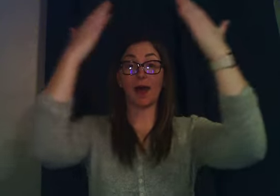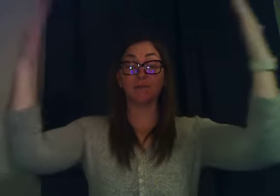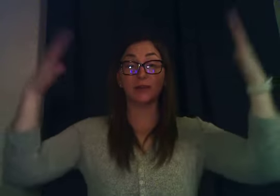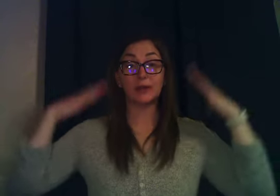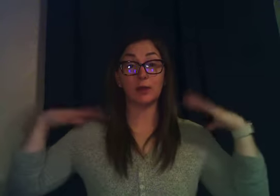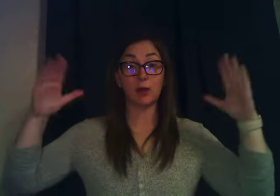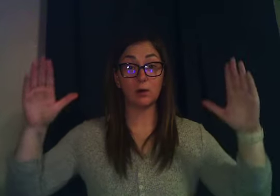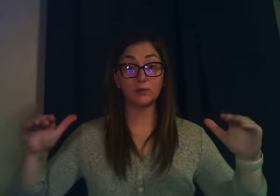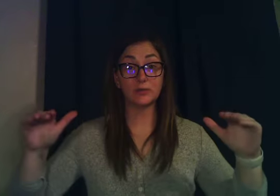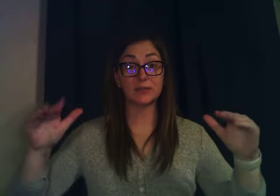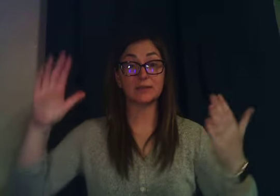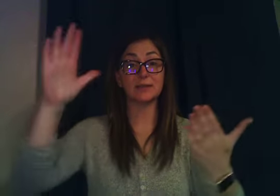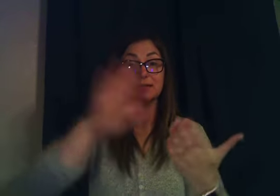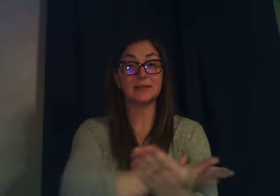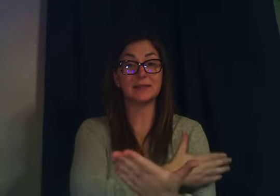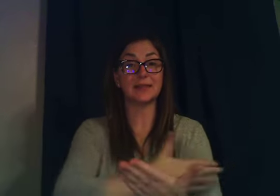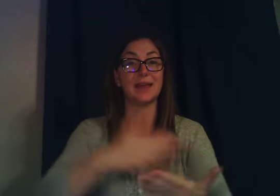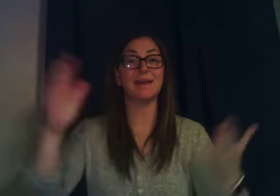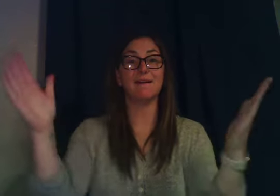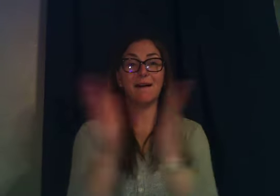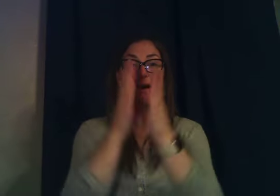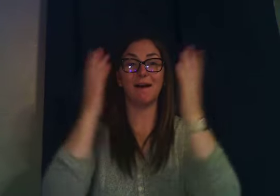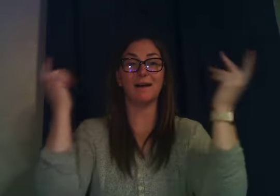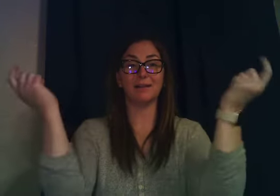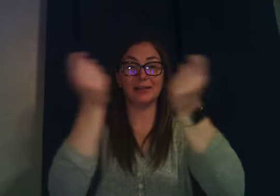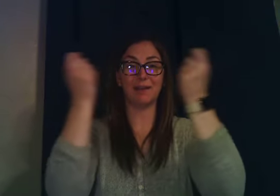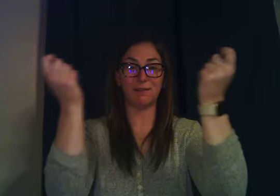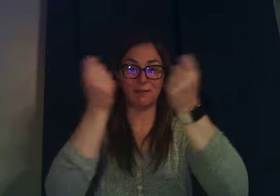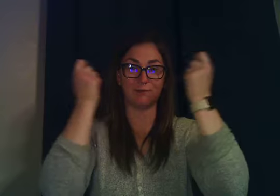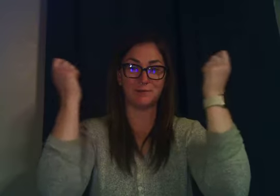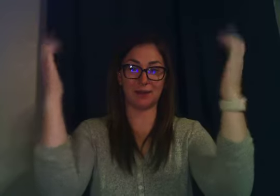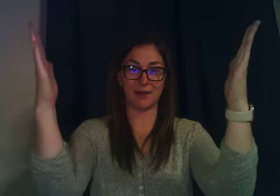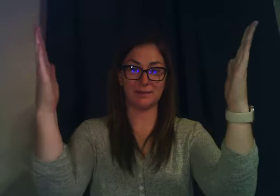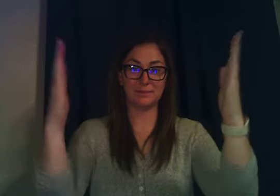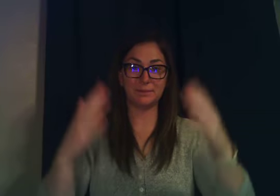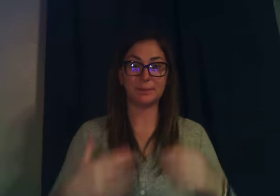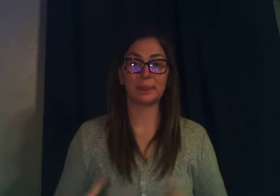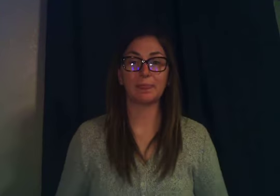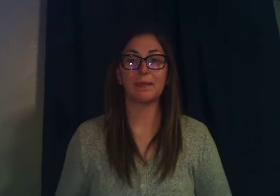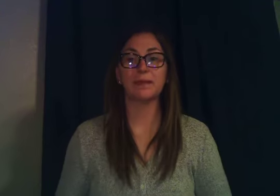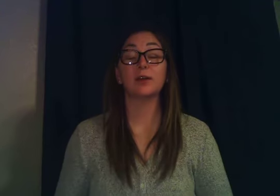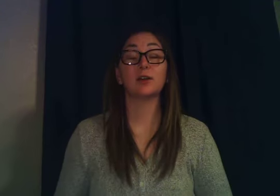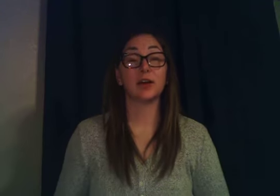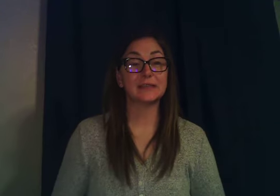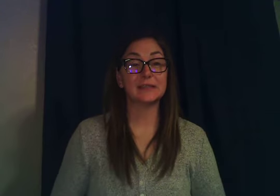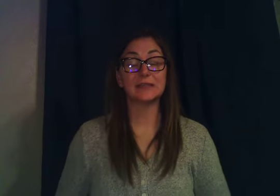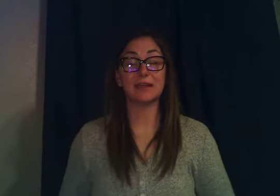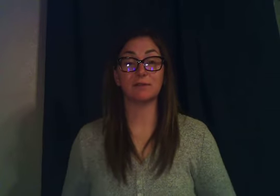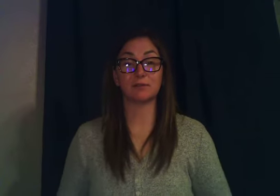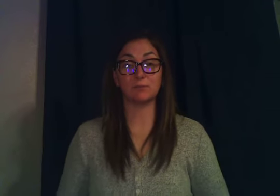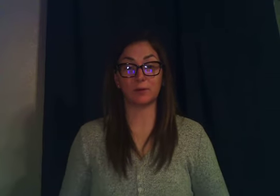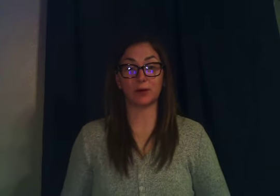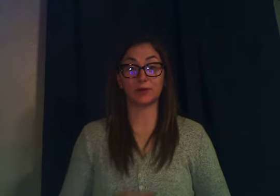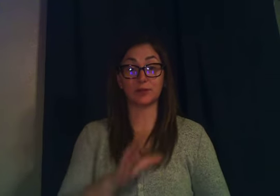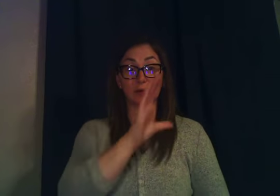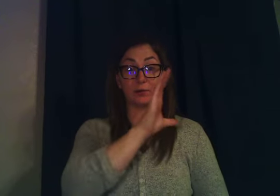Heavenly hosts sing alleluia. Christ the Savior is born. So